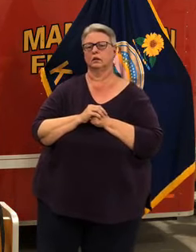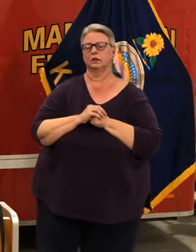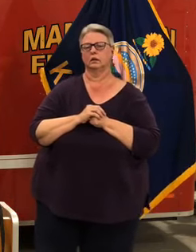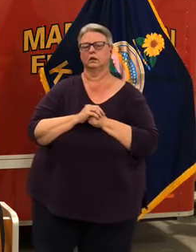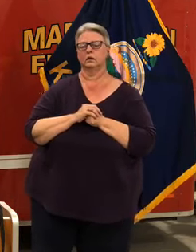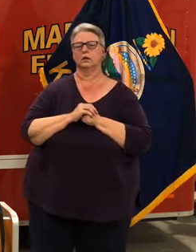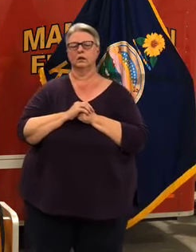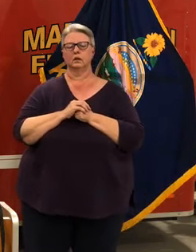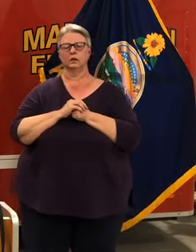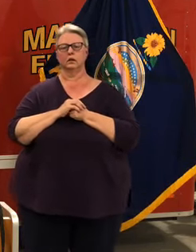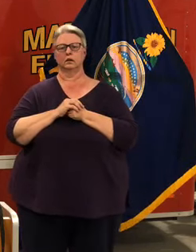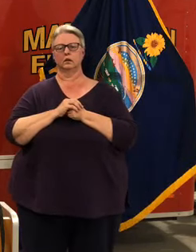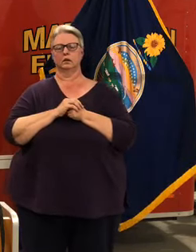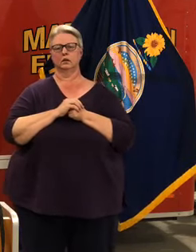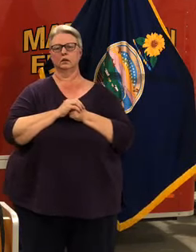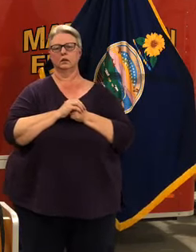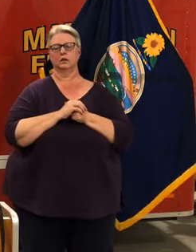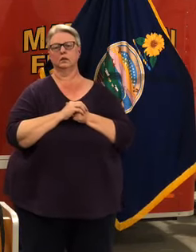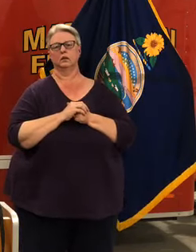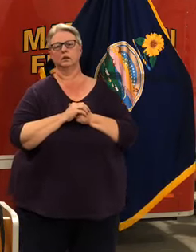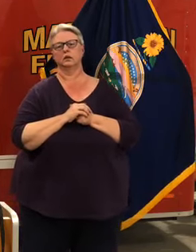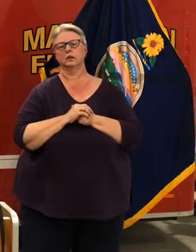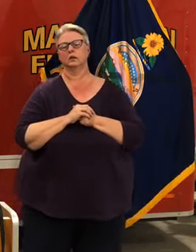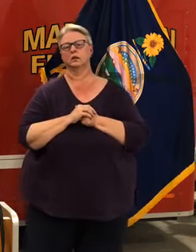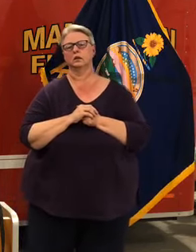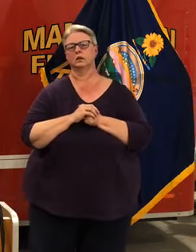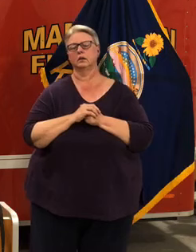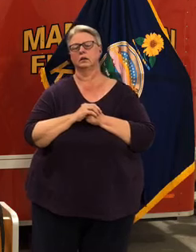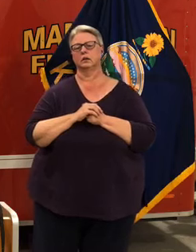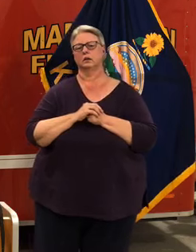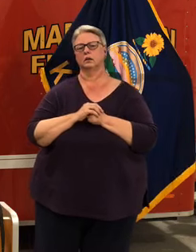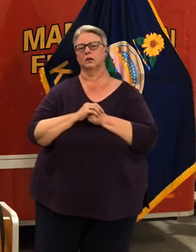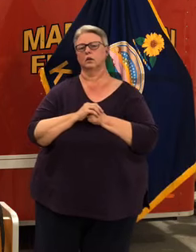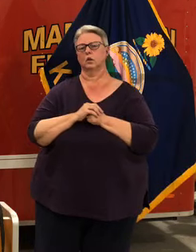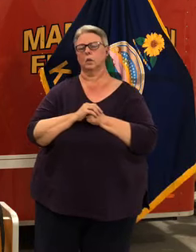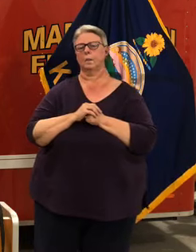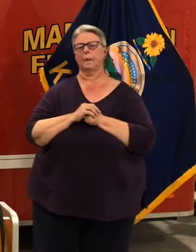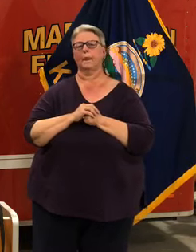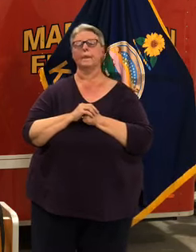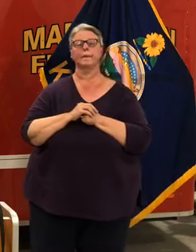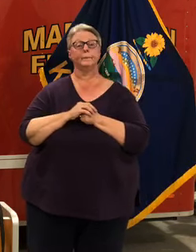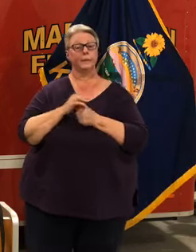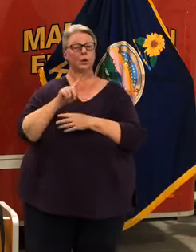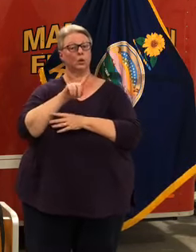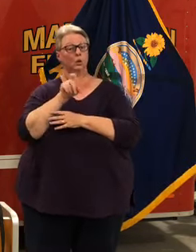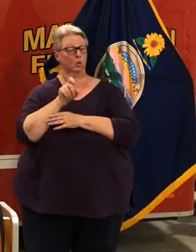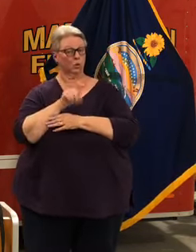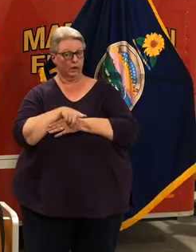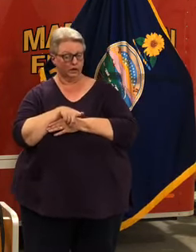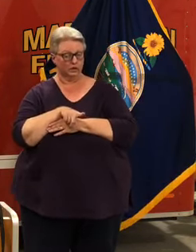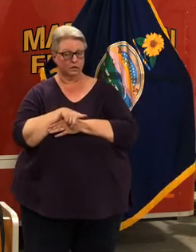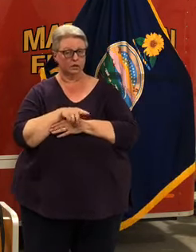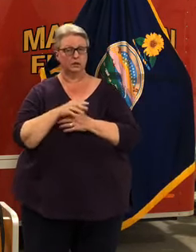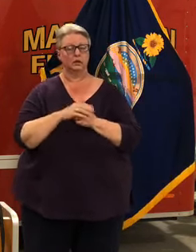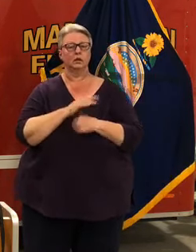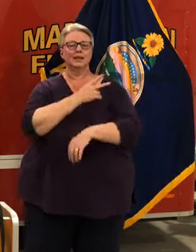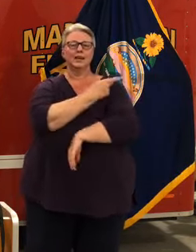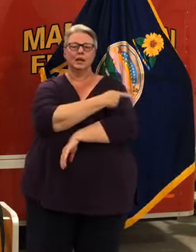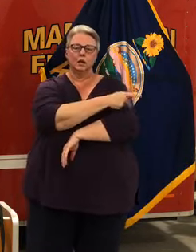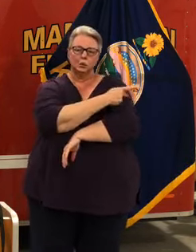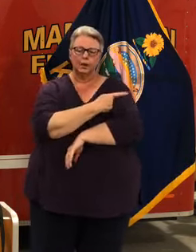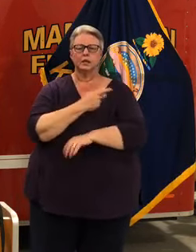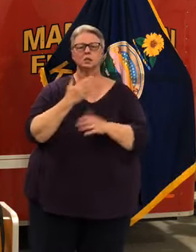or their family members, what's some medical advice for those cases? Sure. The question is regarding patients that might